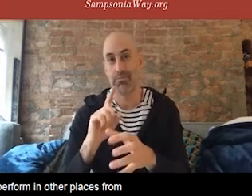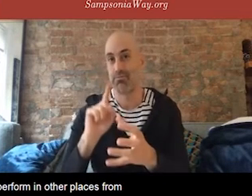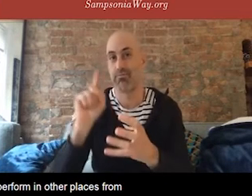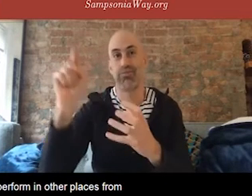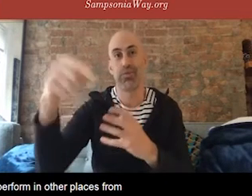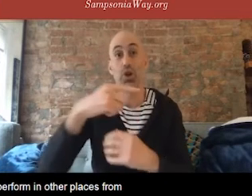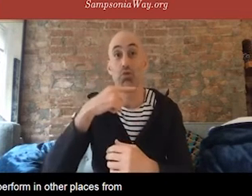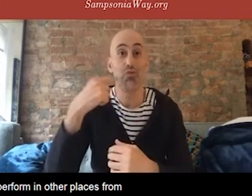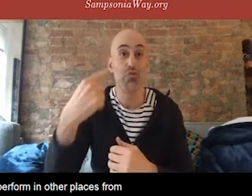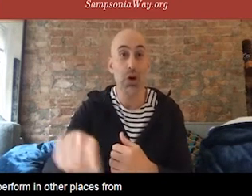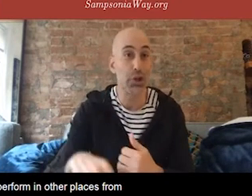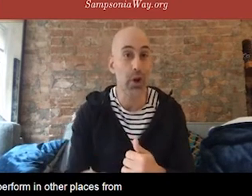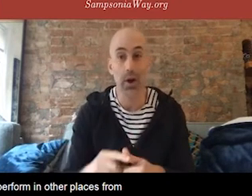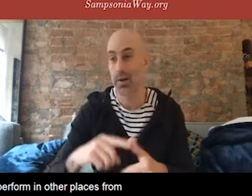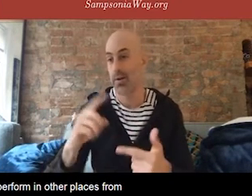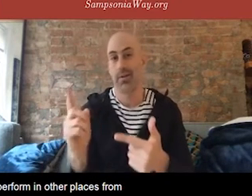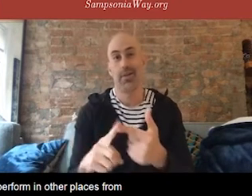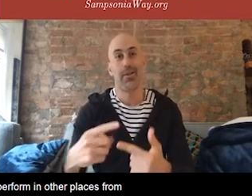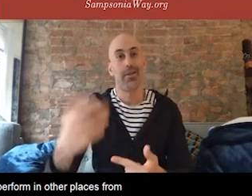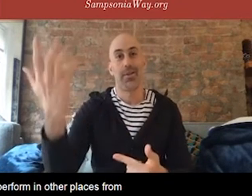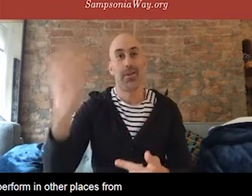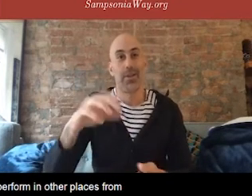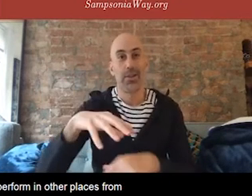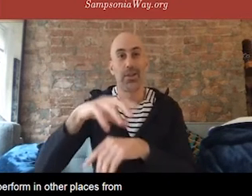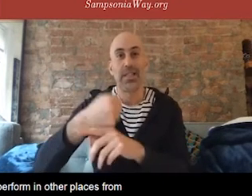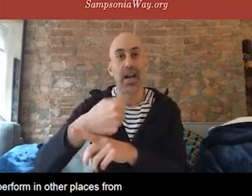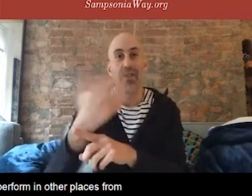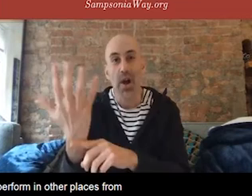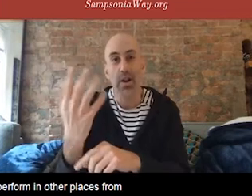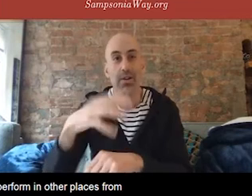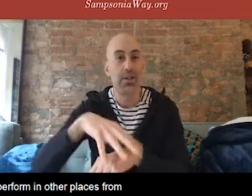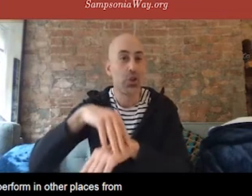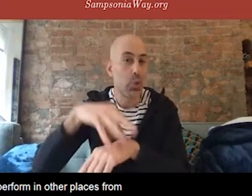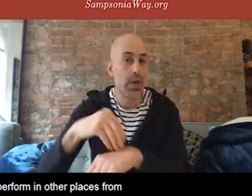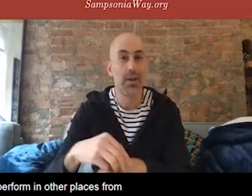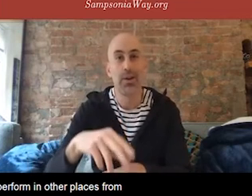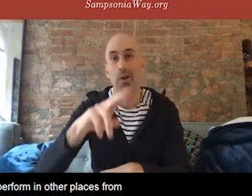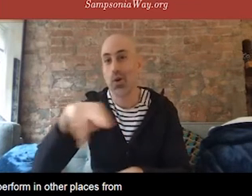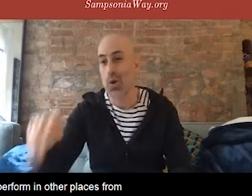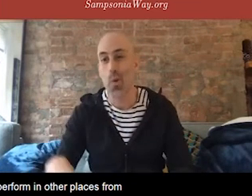And just being called to go perform at other places